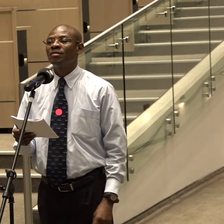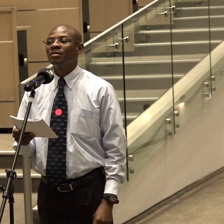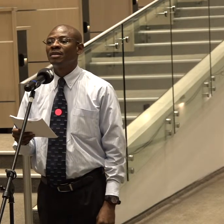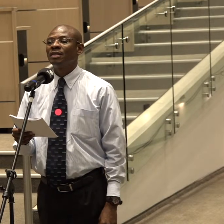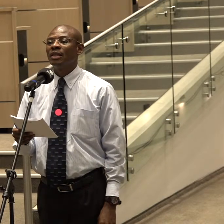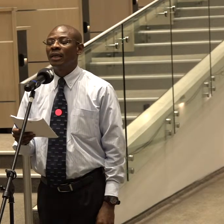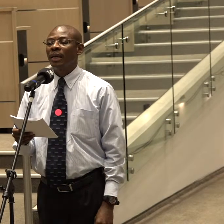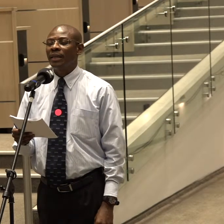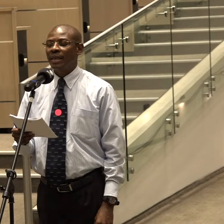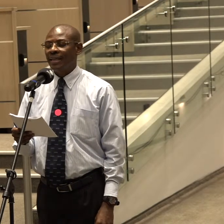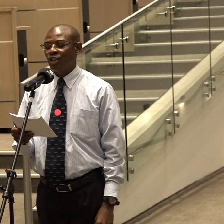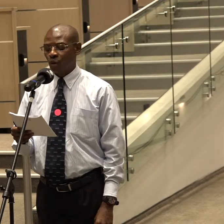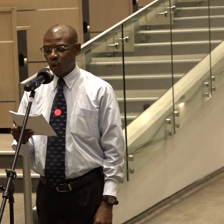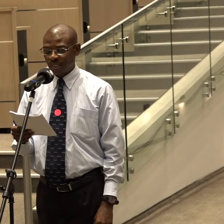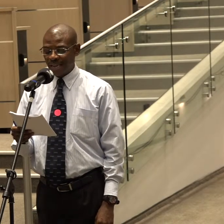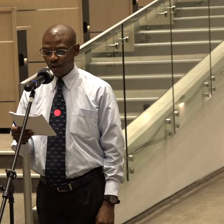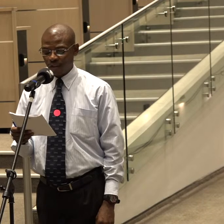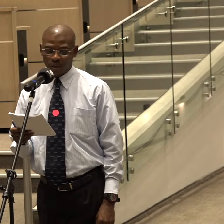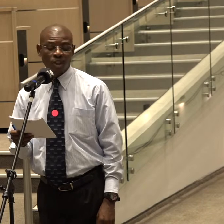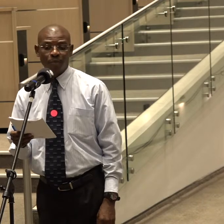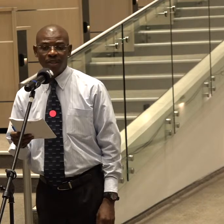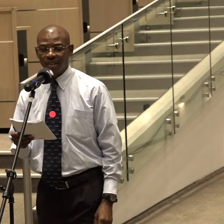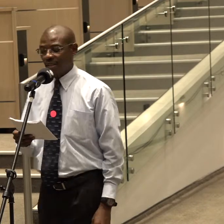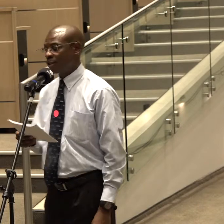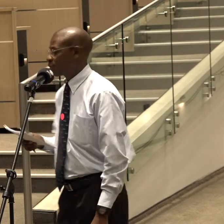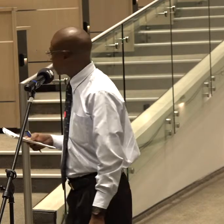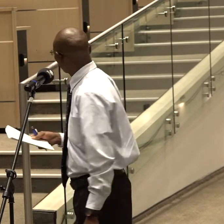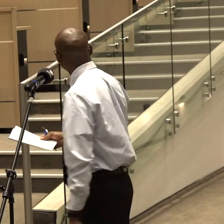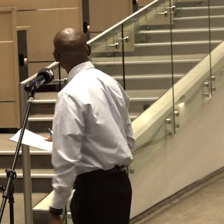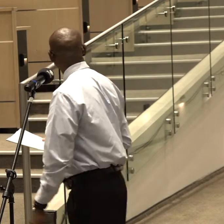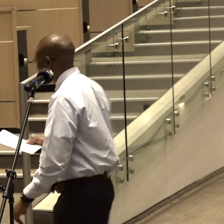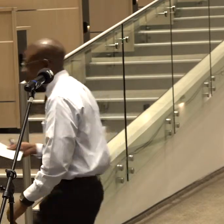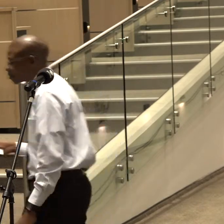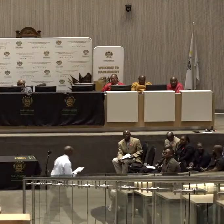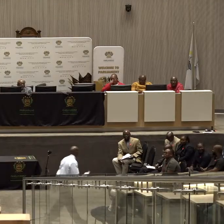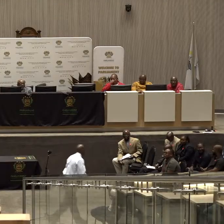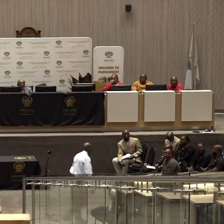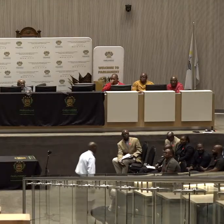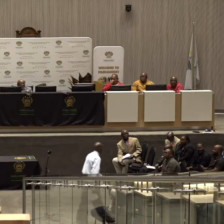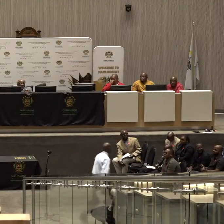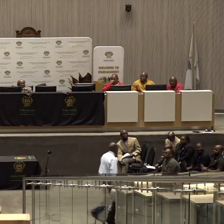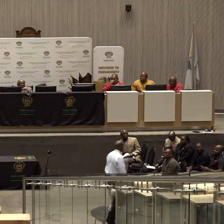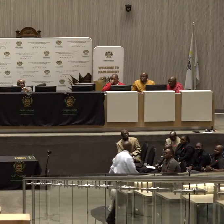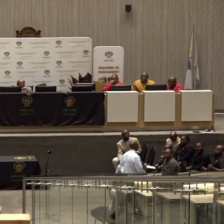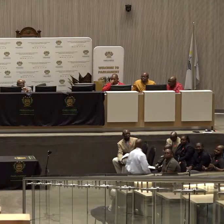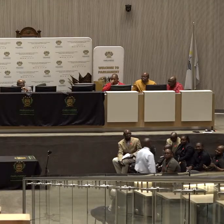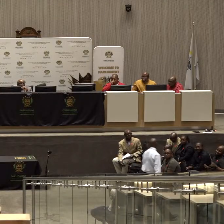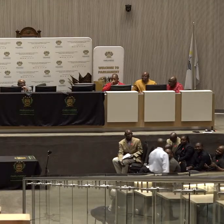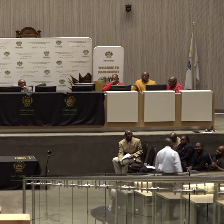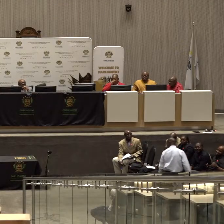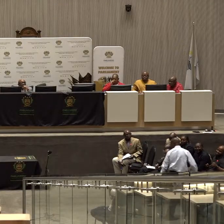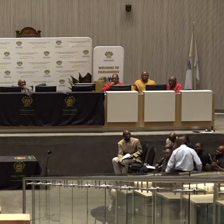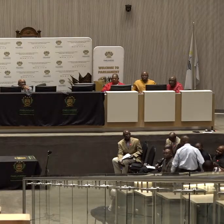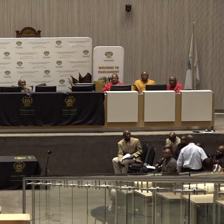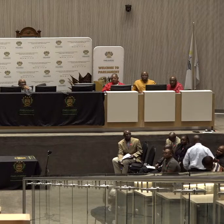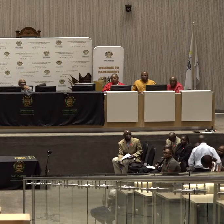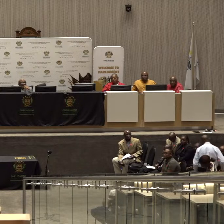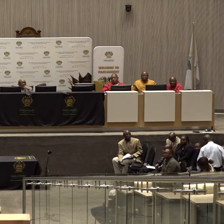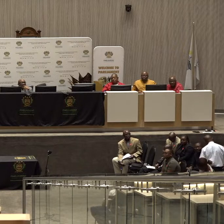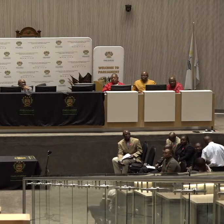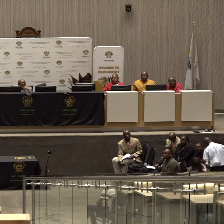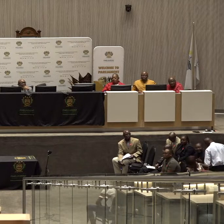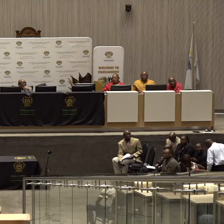to consider funding and the ngos thank you thank